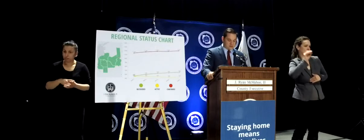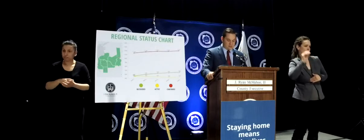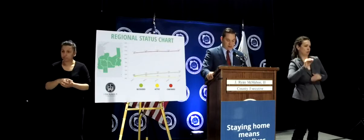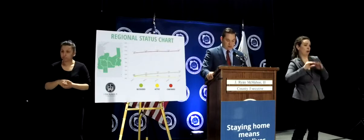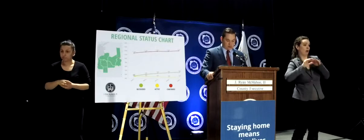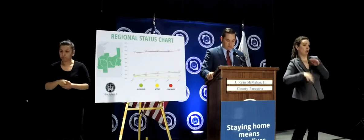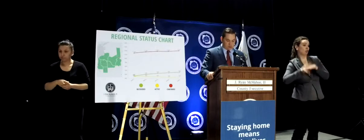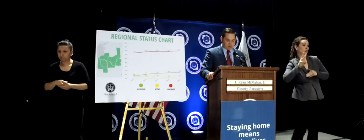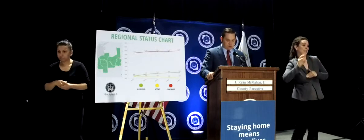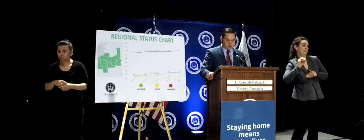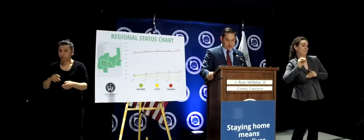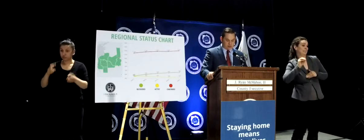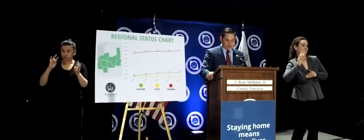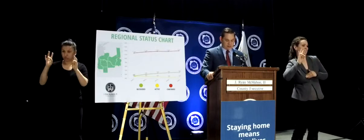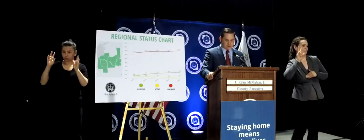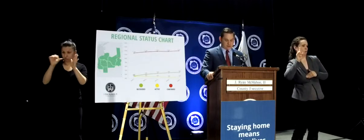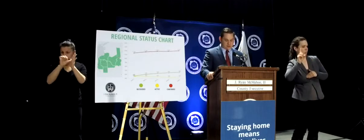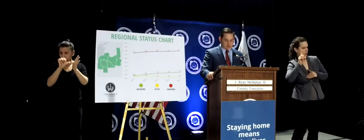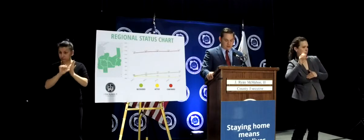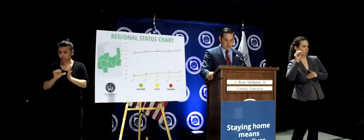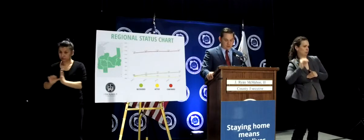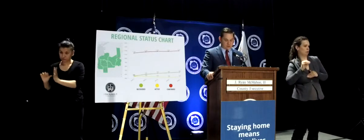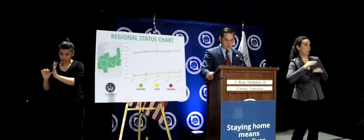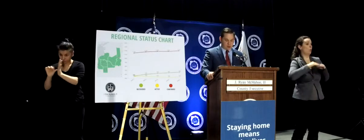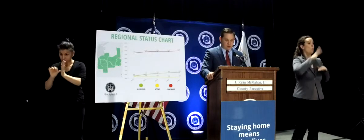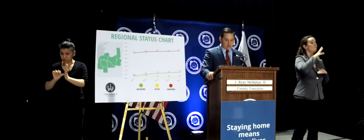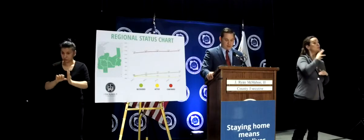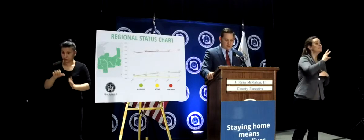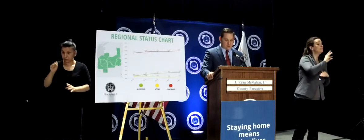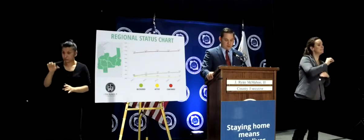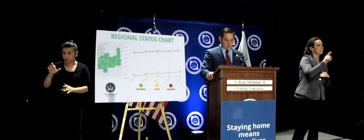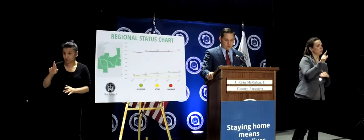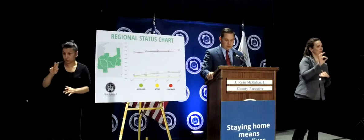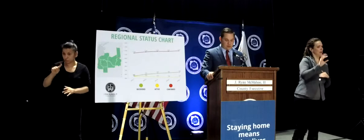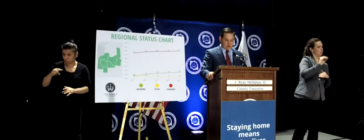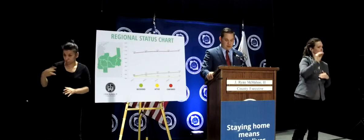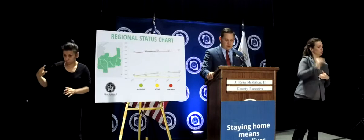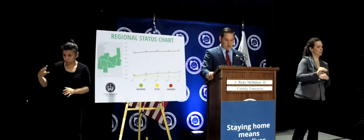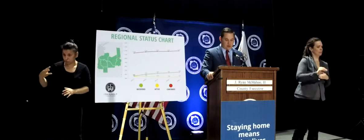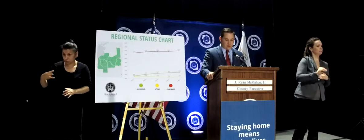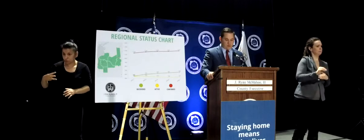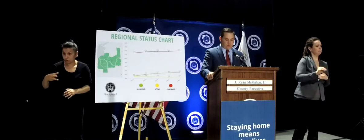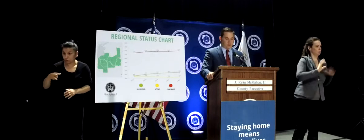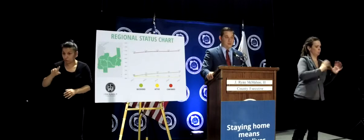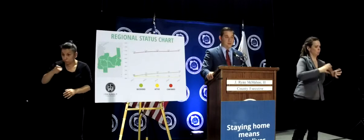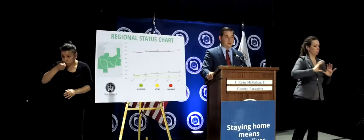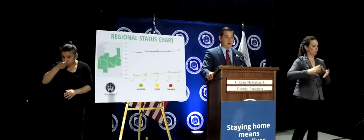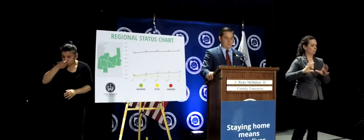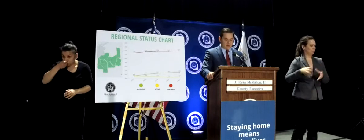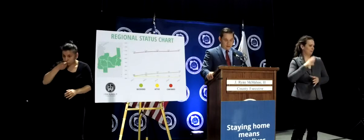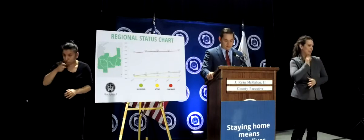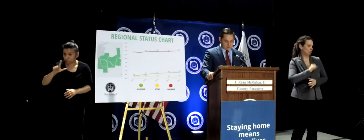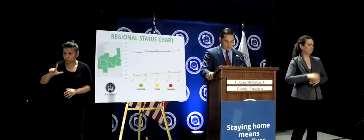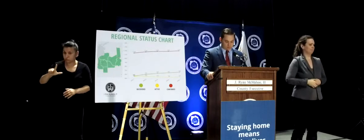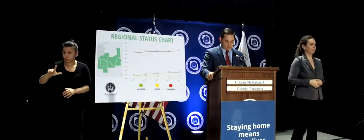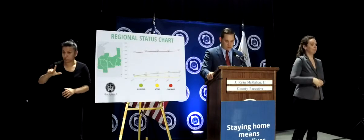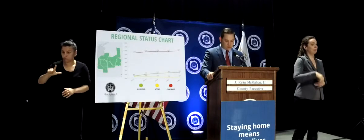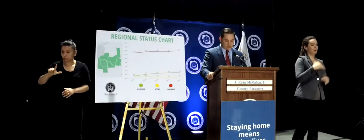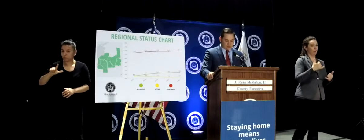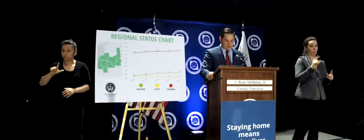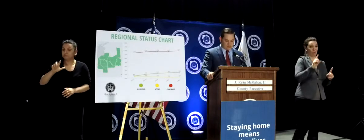Breakdown by municipality, 287 City of Syracuse, 72 Town of Clay, 46 Town of